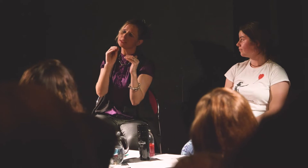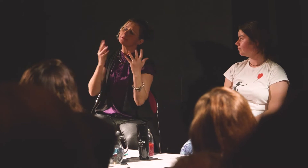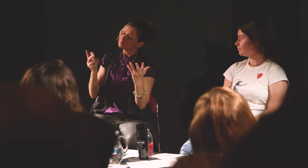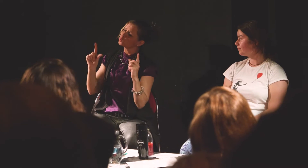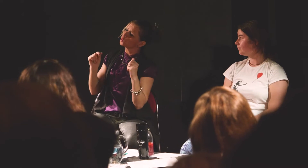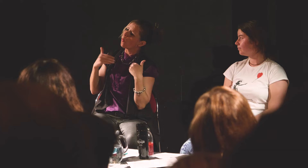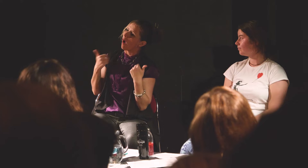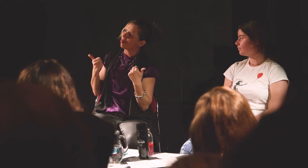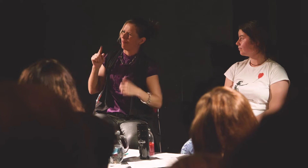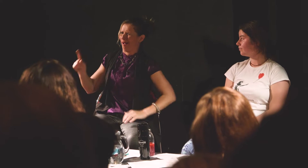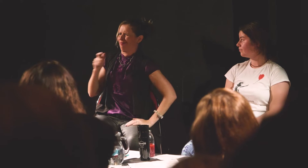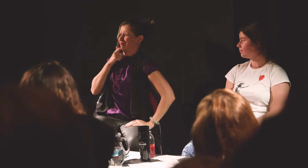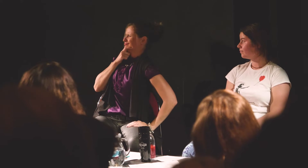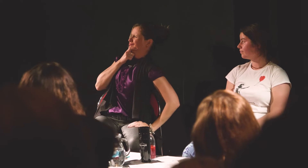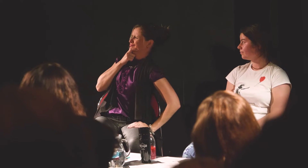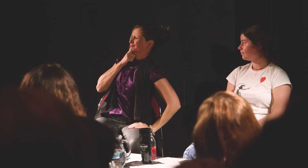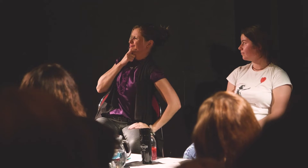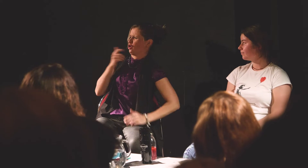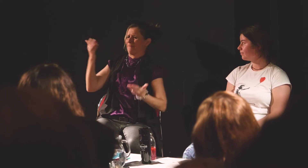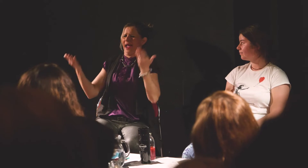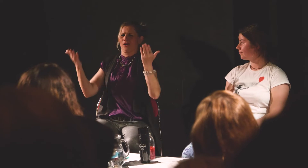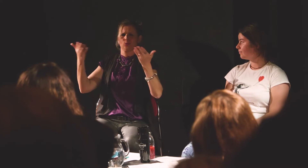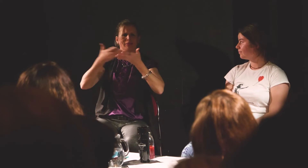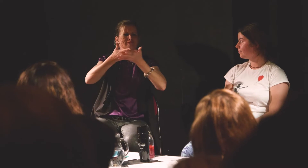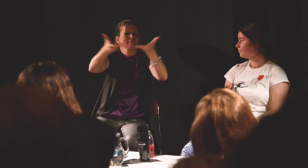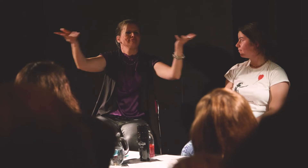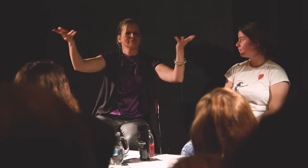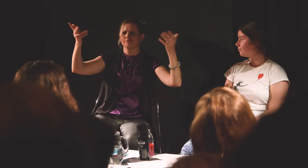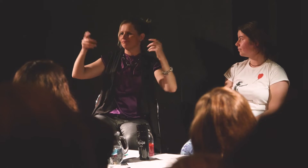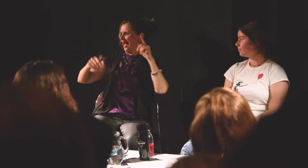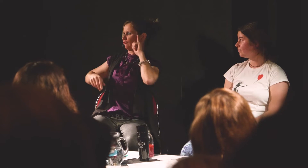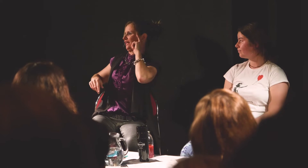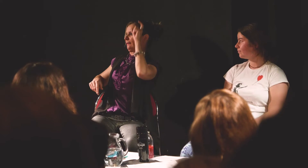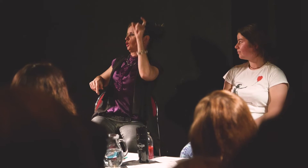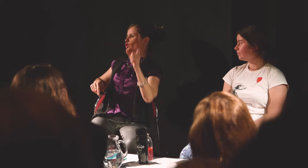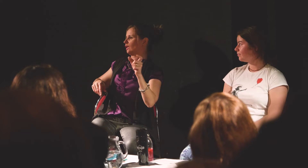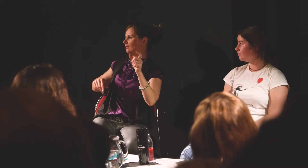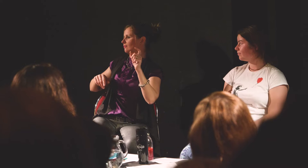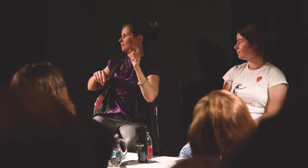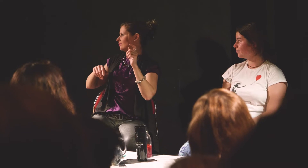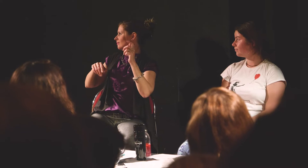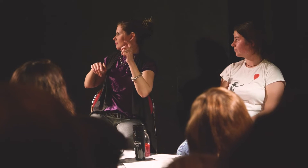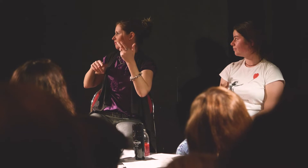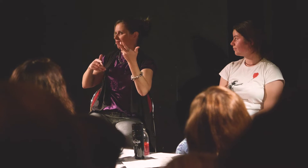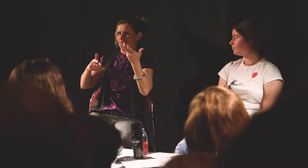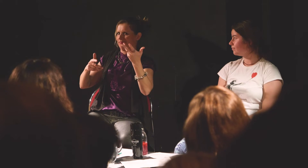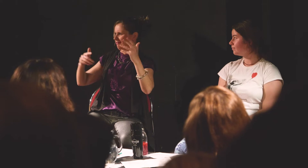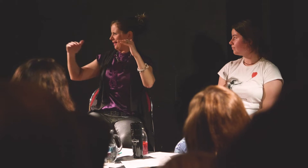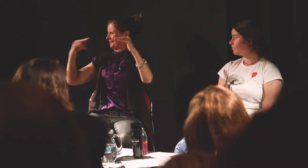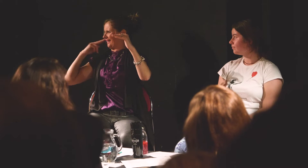So, yeah, it's slightly higher than that 2%, and I suppose from that perspective we're doing well, but really, if you kind of think, if you look at it, you know, a